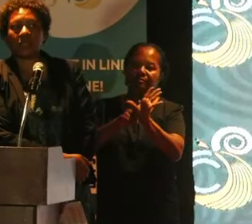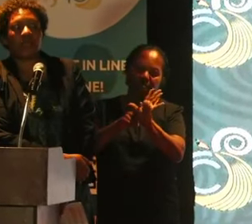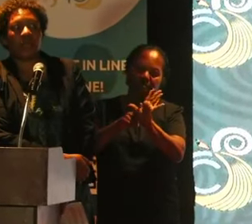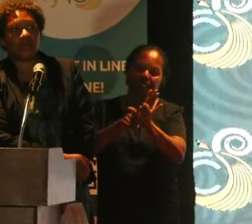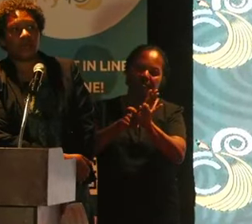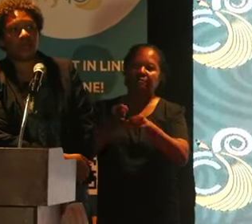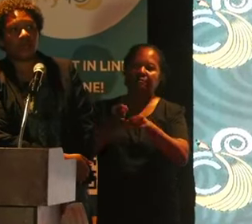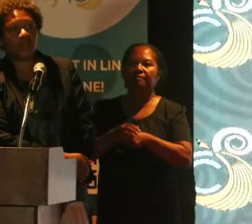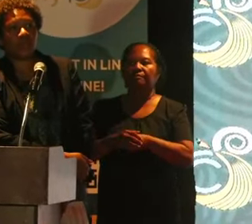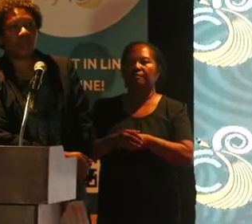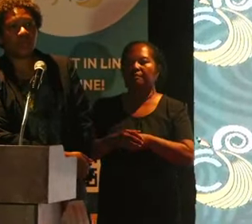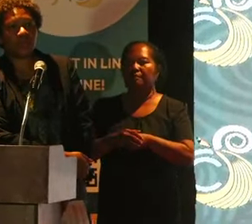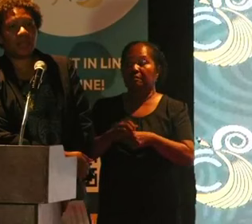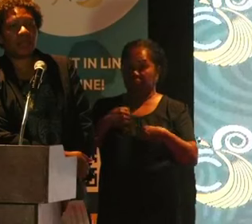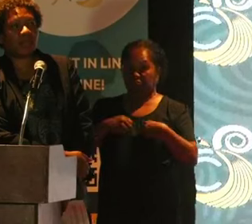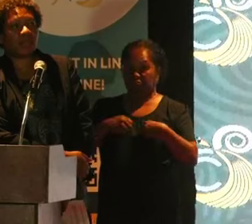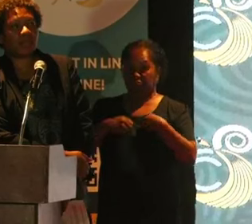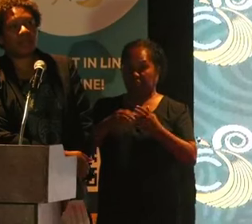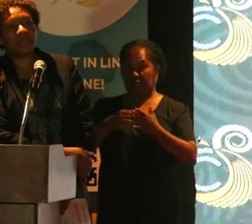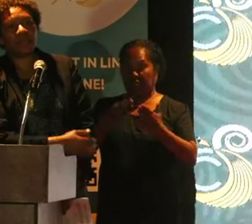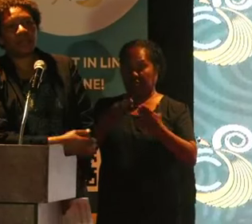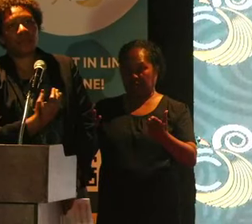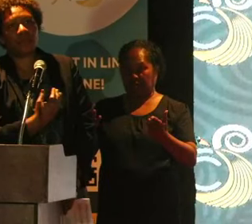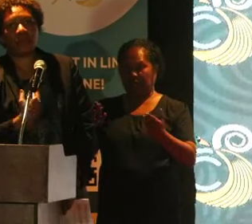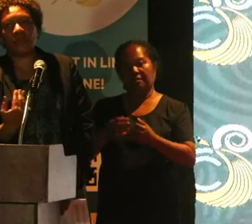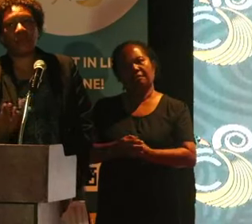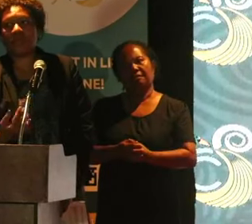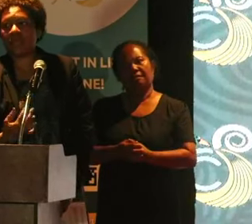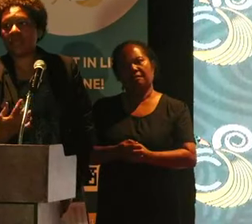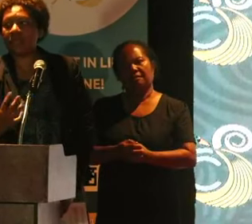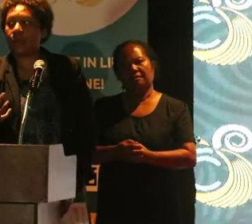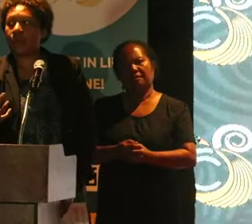stages. Because the issue with street vending is, and it